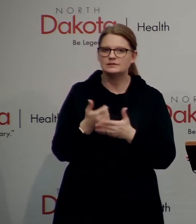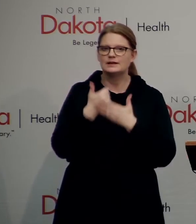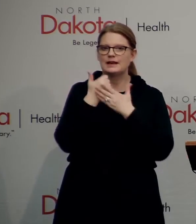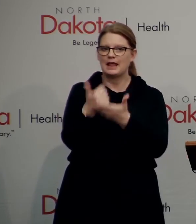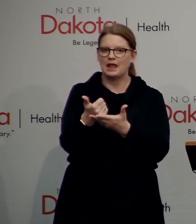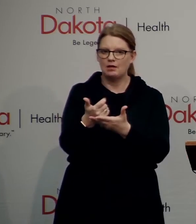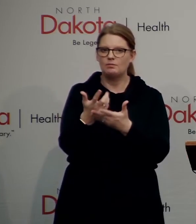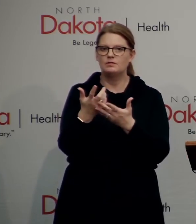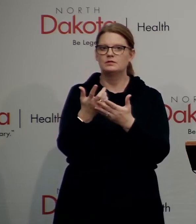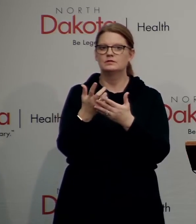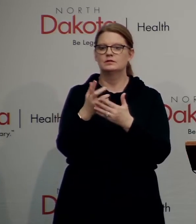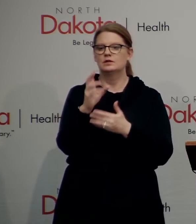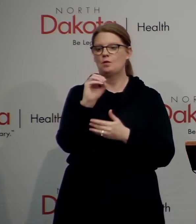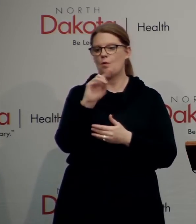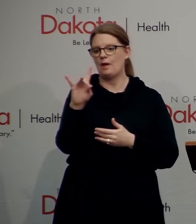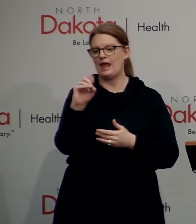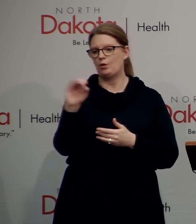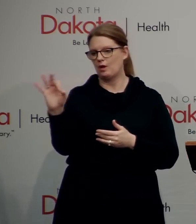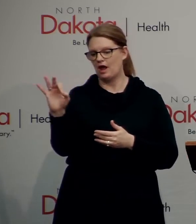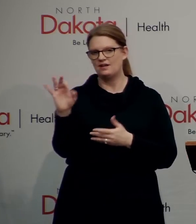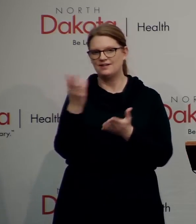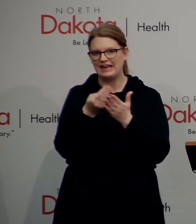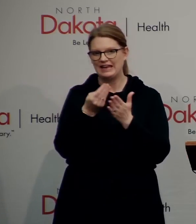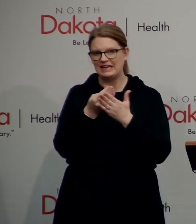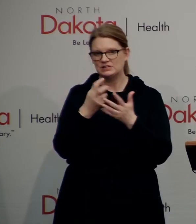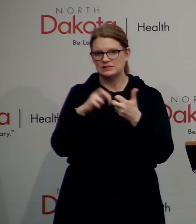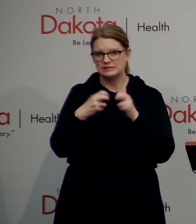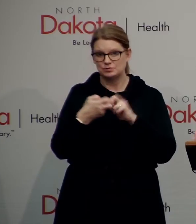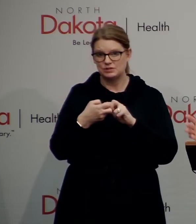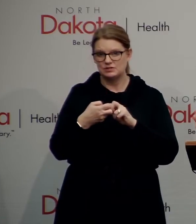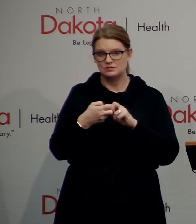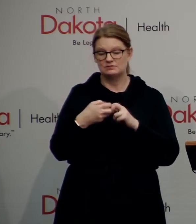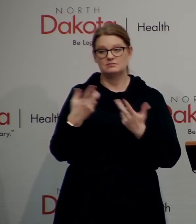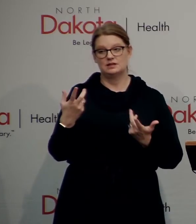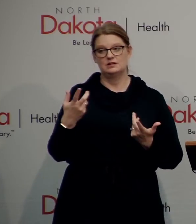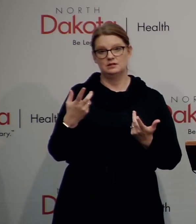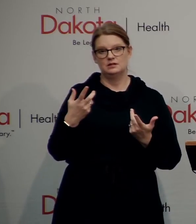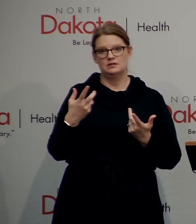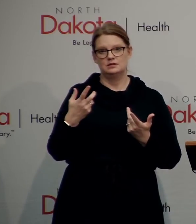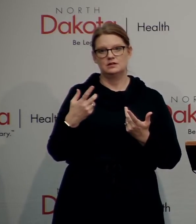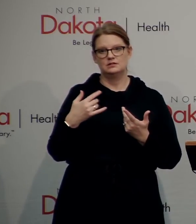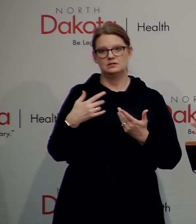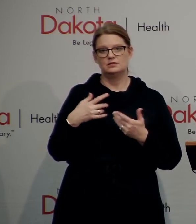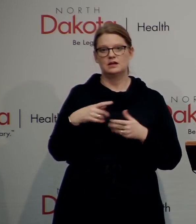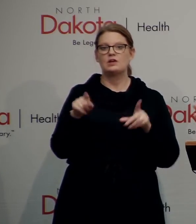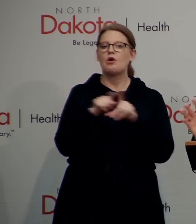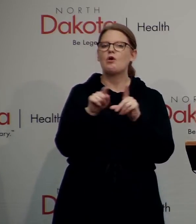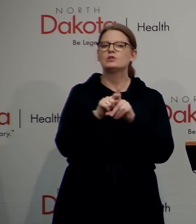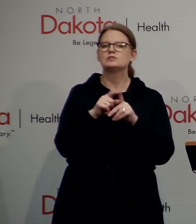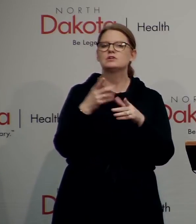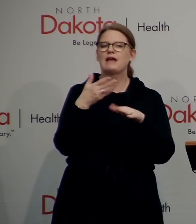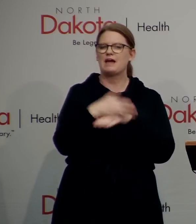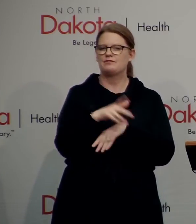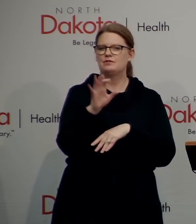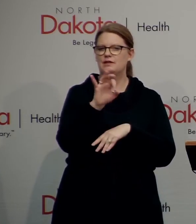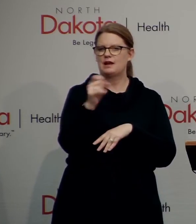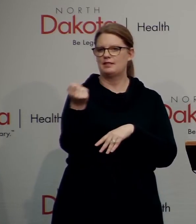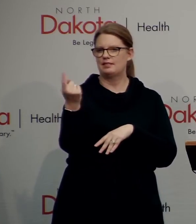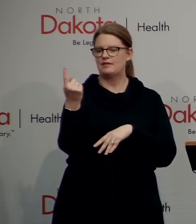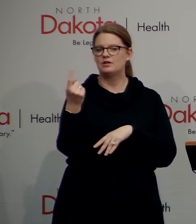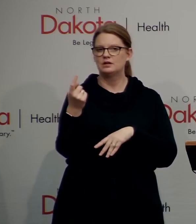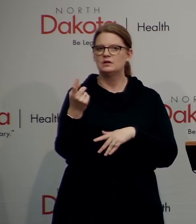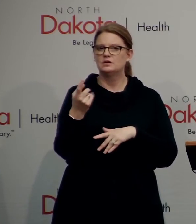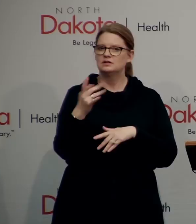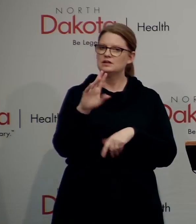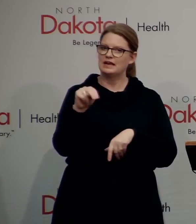08-09 financial crisis, but this one certainly could be much. And they did it after 9/11. There's times when our nation has shown